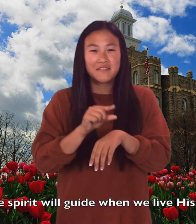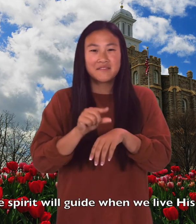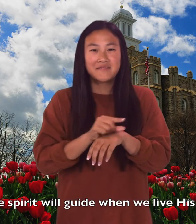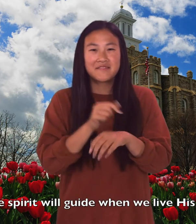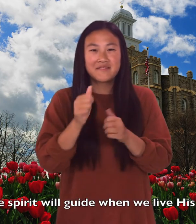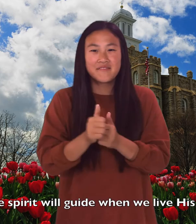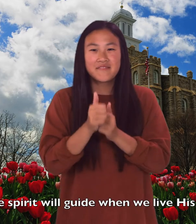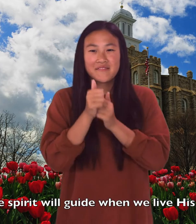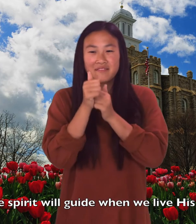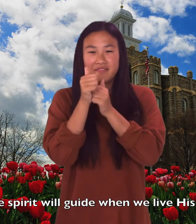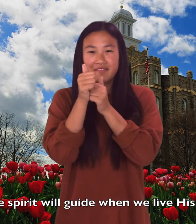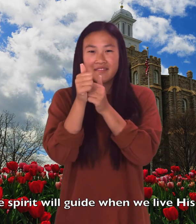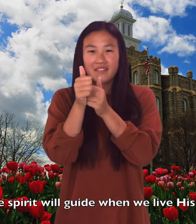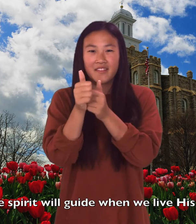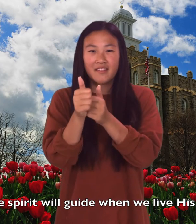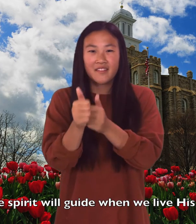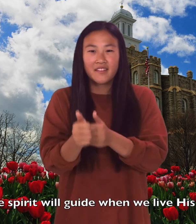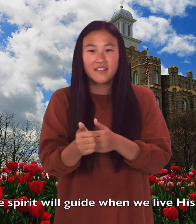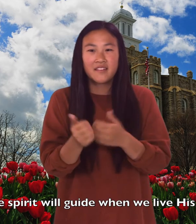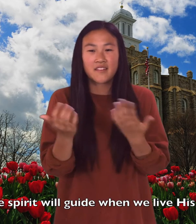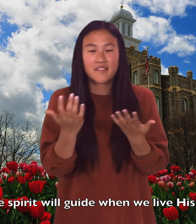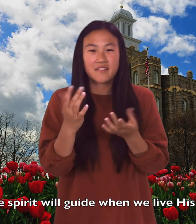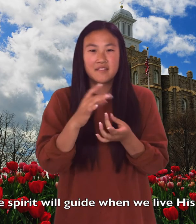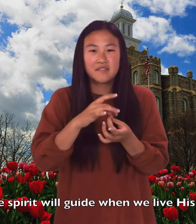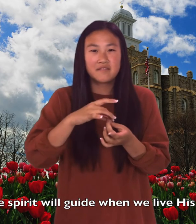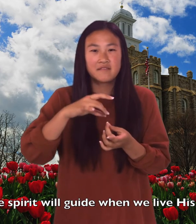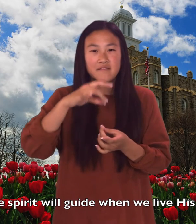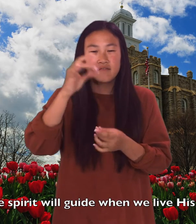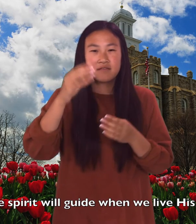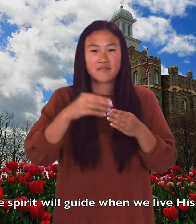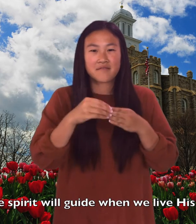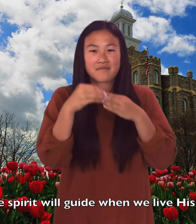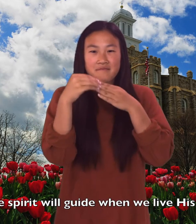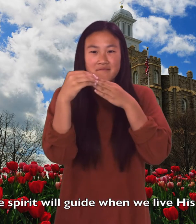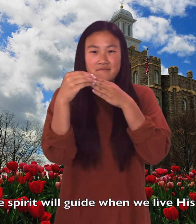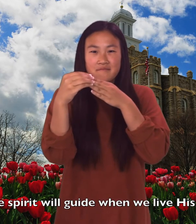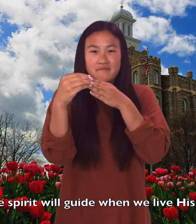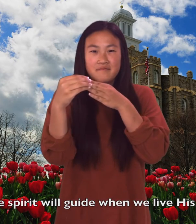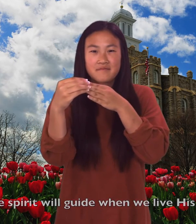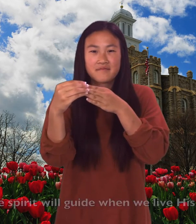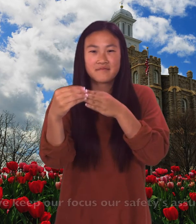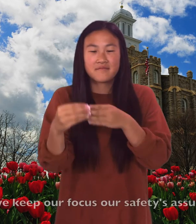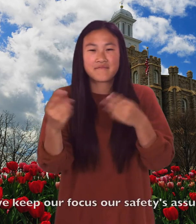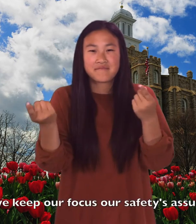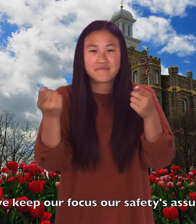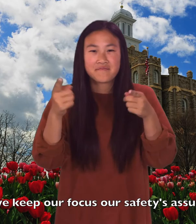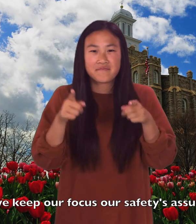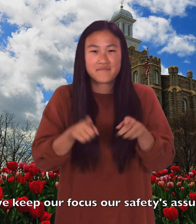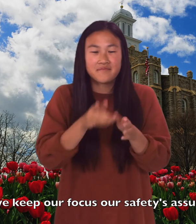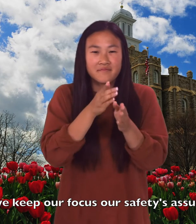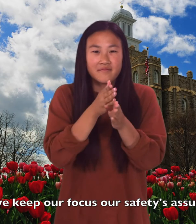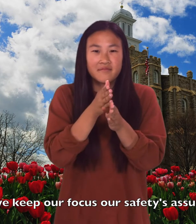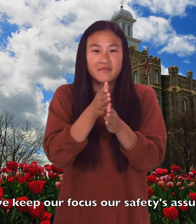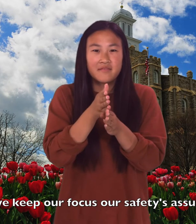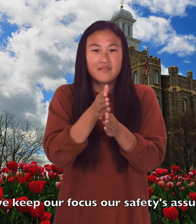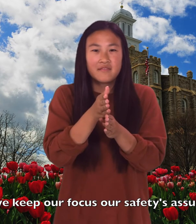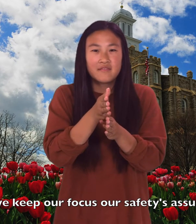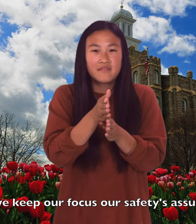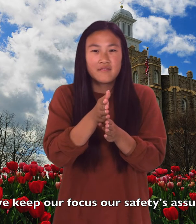will guide when we live His word If we keep our focus,